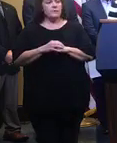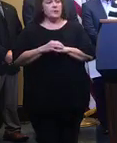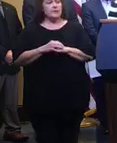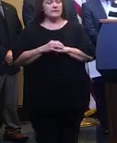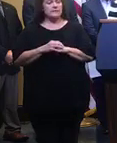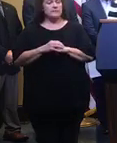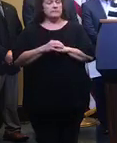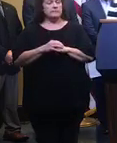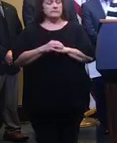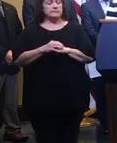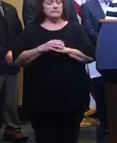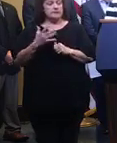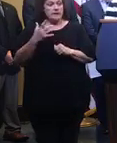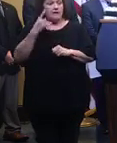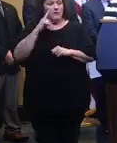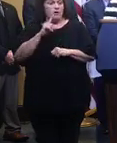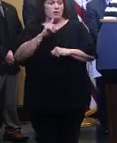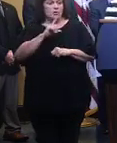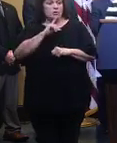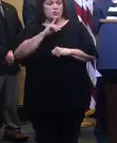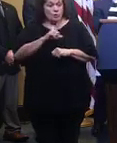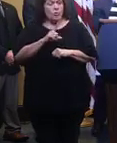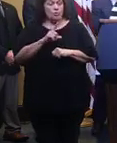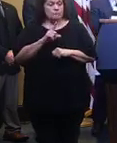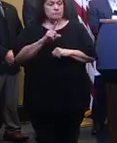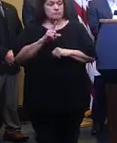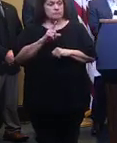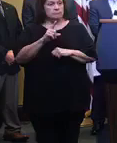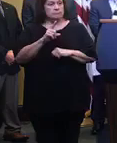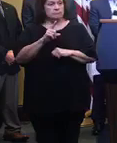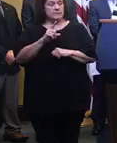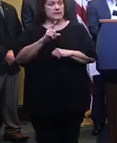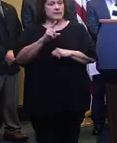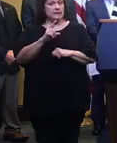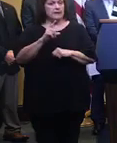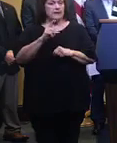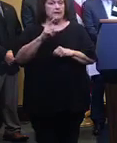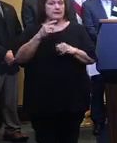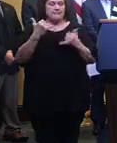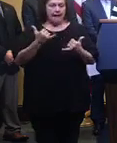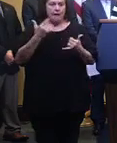Inescapable realities absolutely are the change in weather patterns that we're seeing.